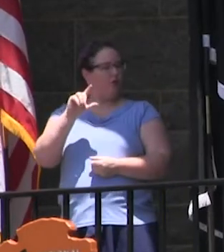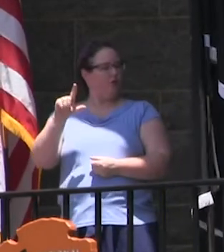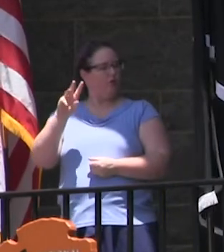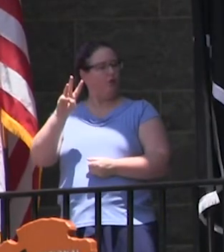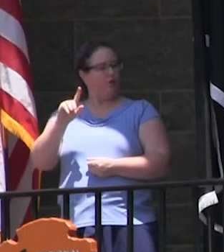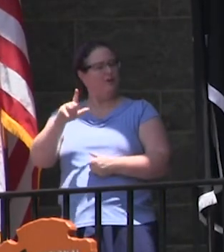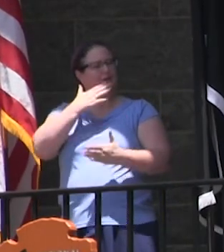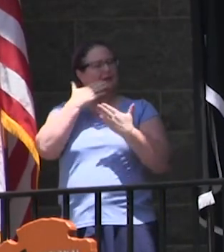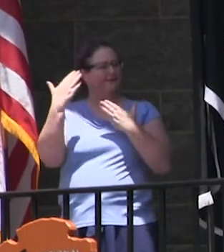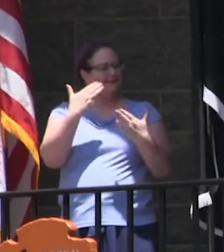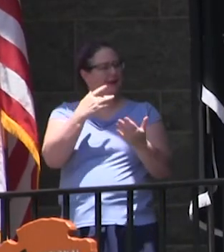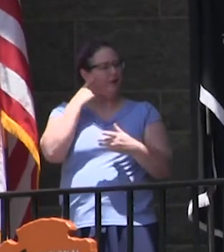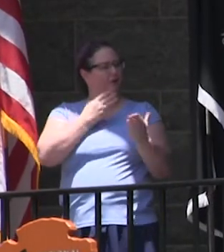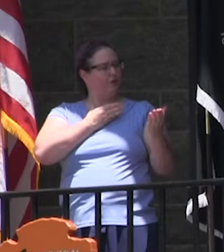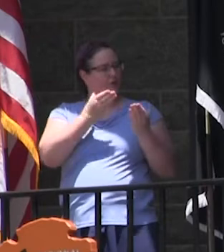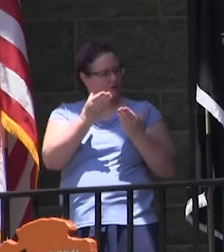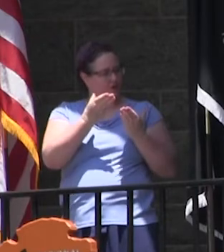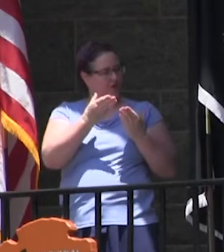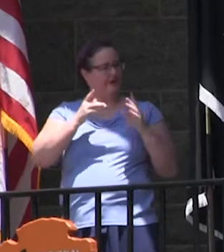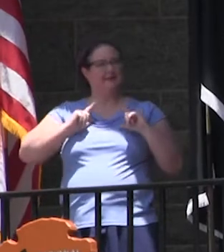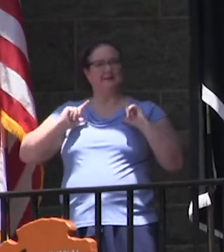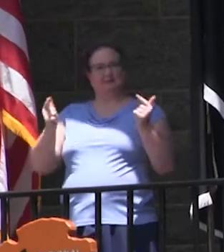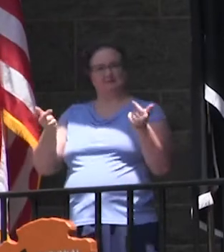we thank you for your service.